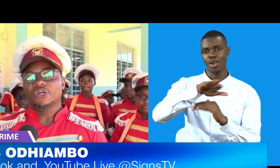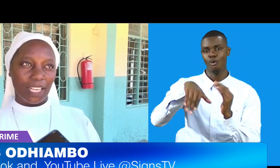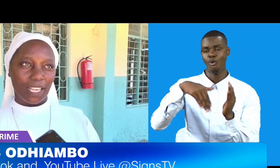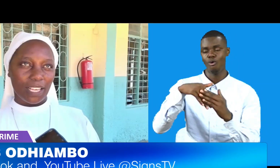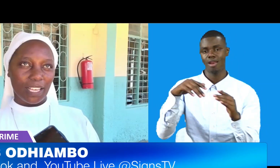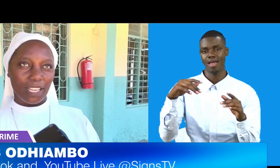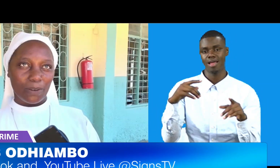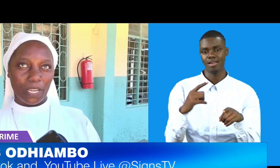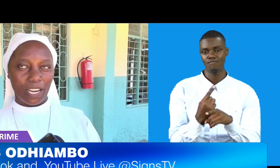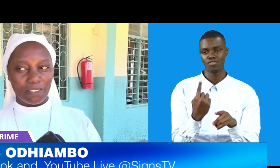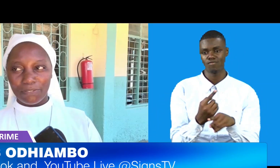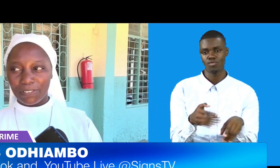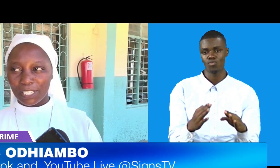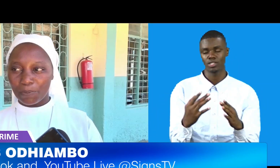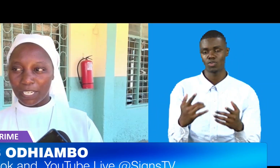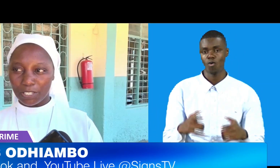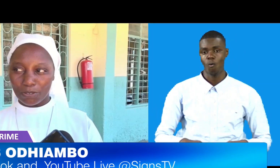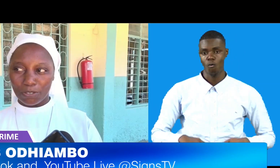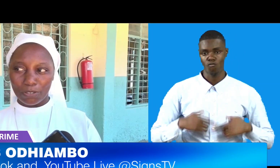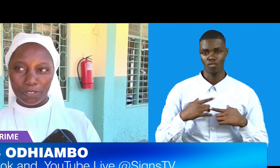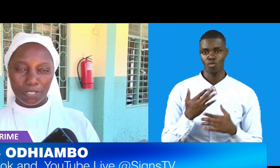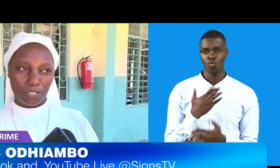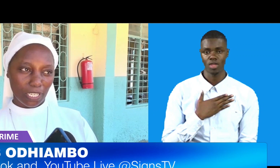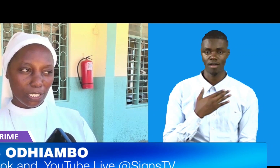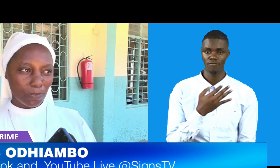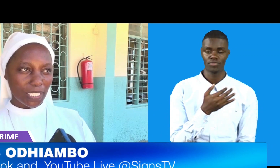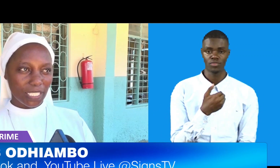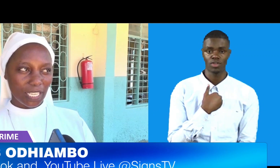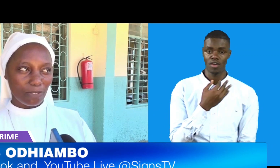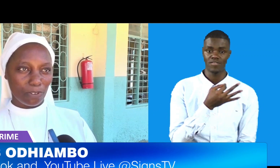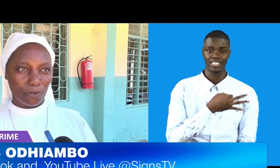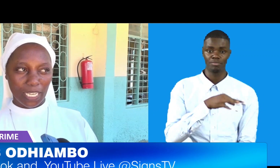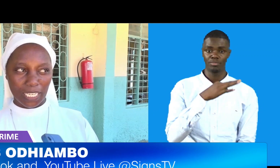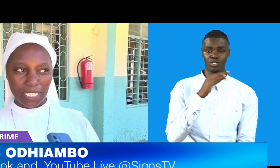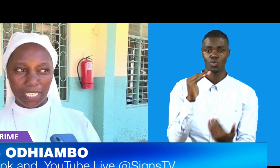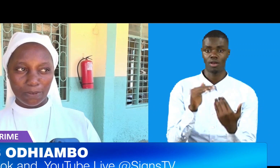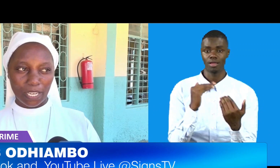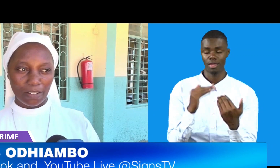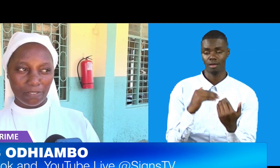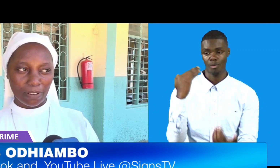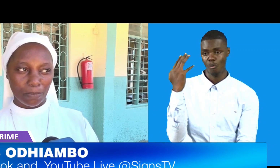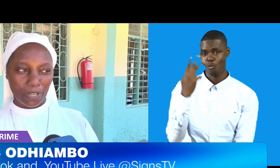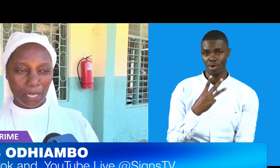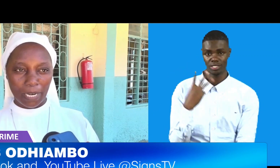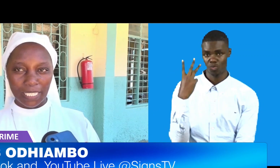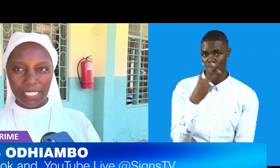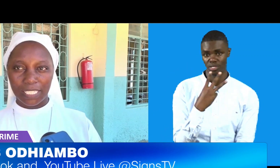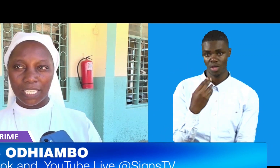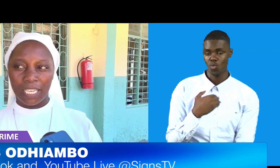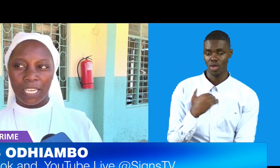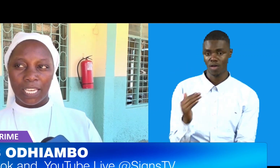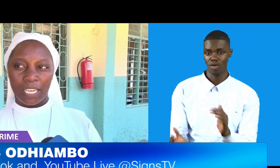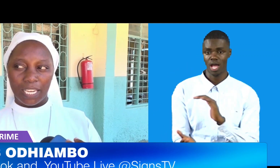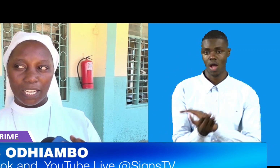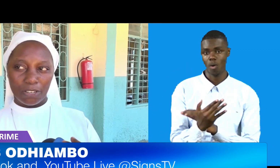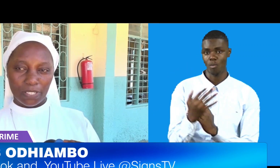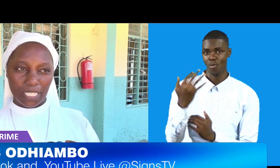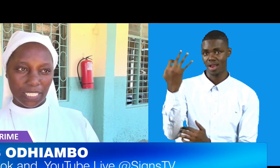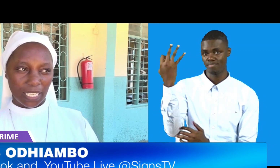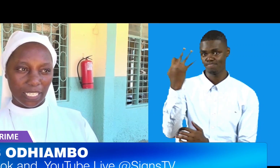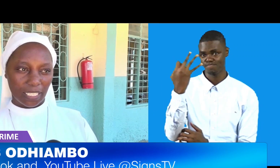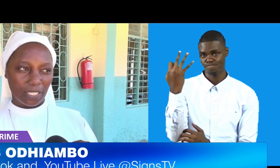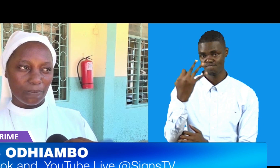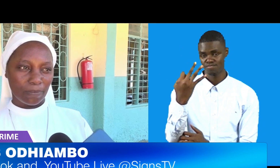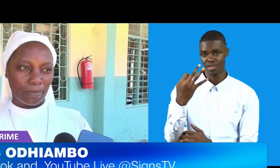life. We have spiritual nourishment every Wednesday. We have our morning Mass, and